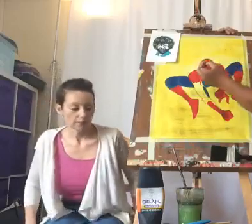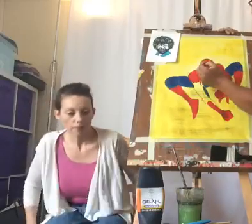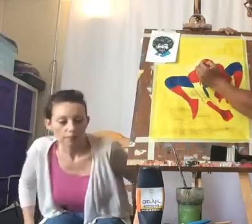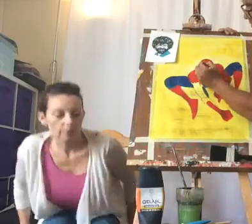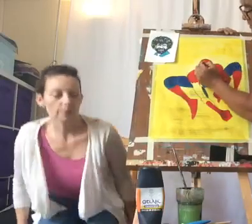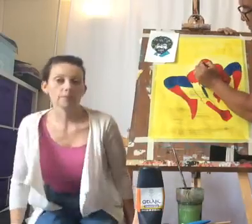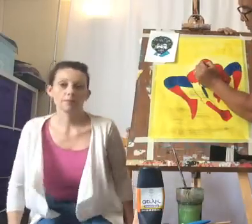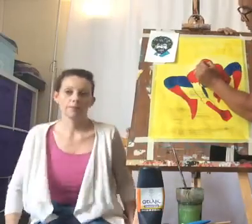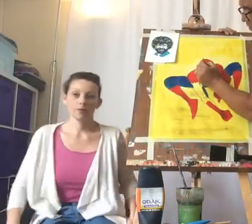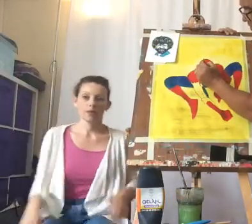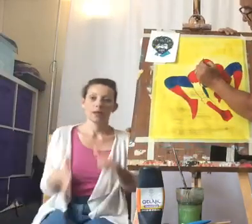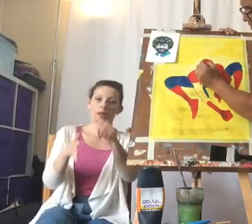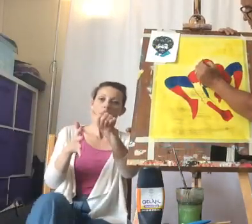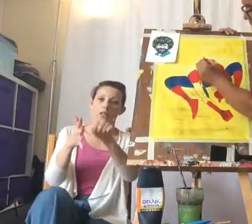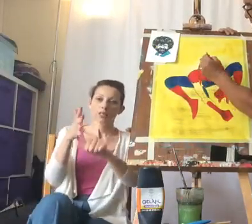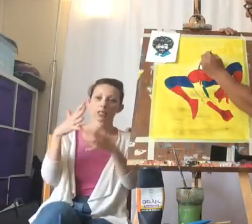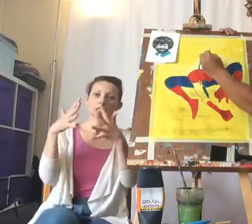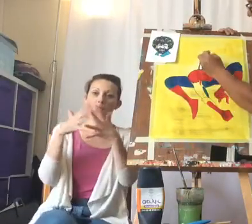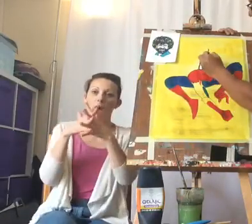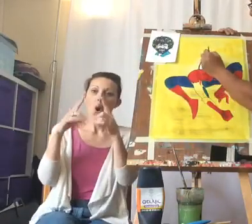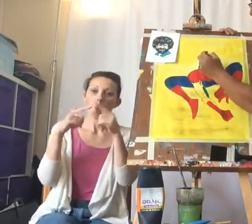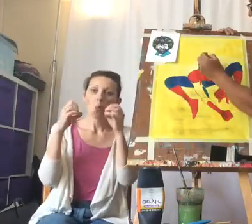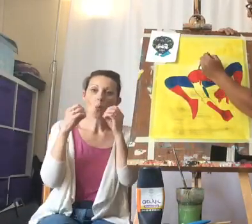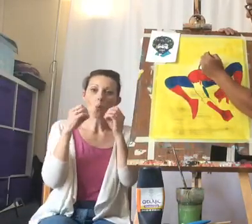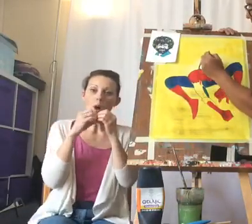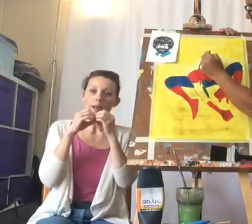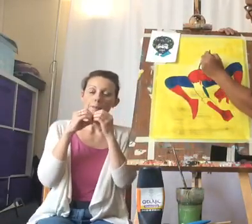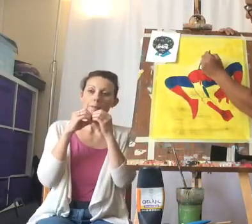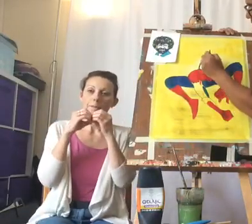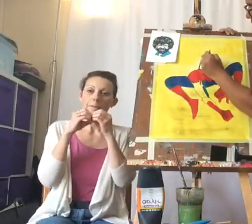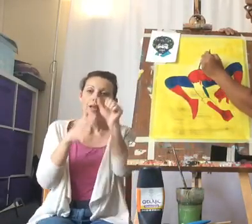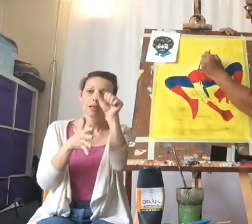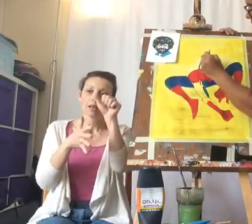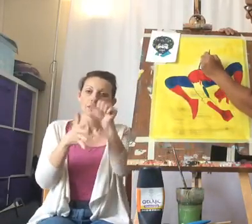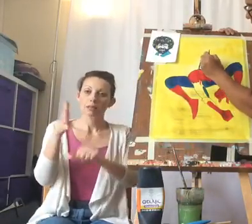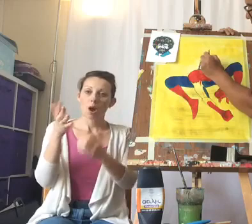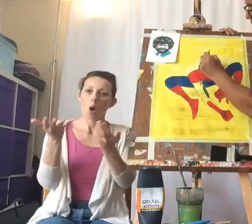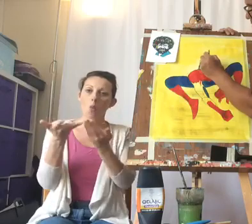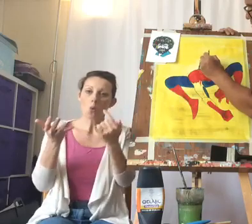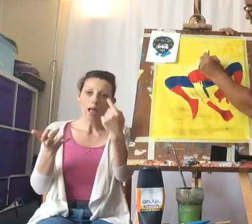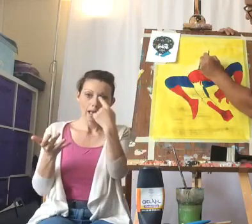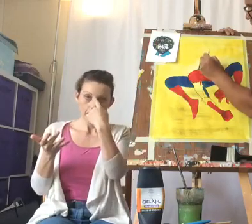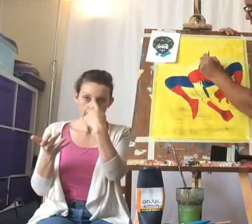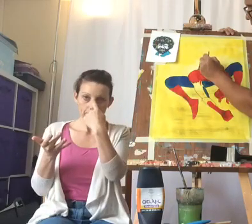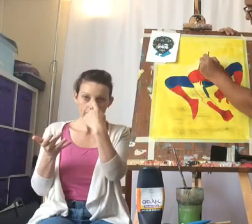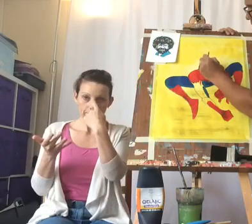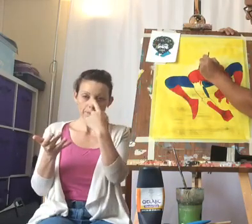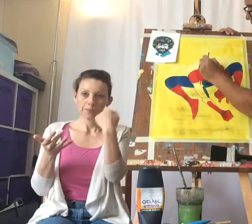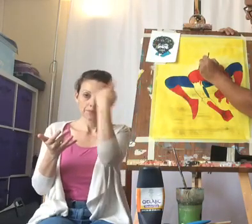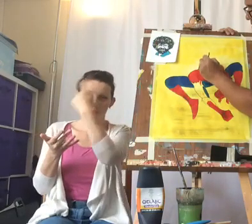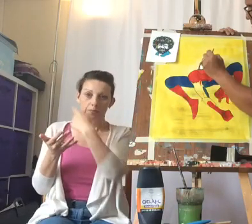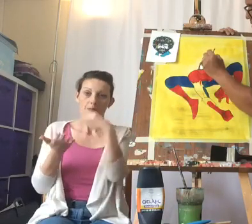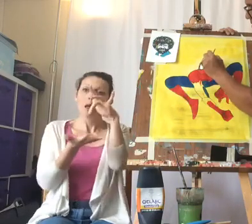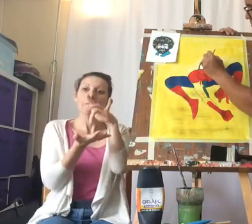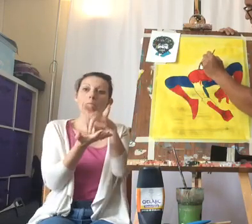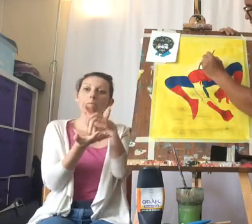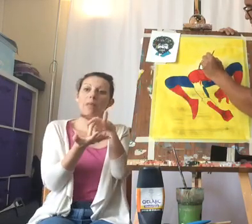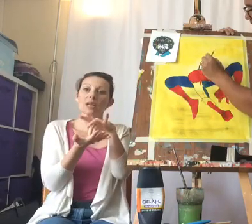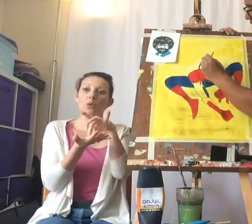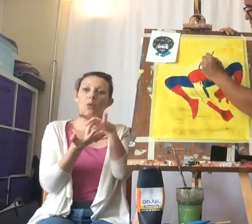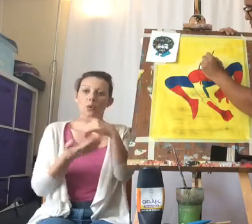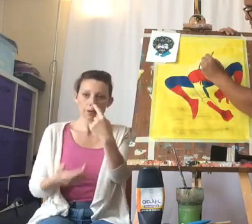web, usually I'd do a little hollow circle there. I'll start in the middle of his head and do a, oh that's